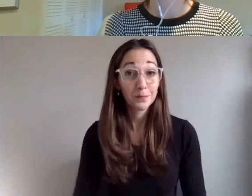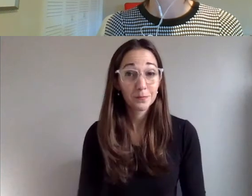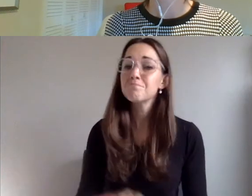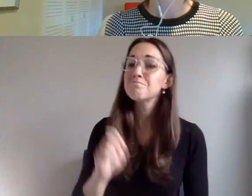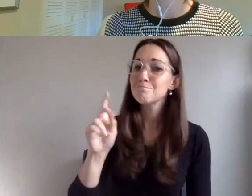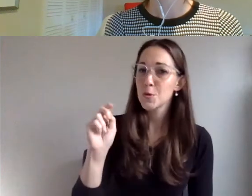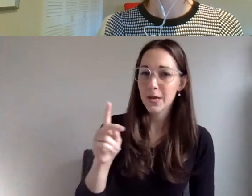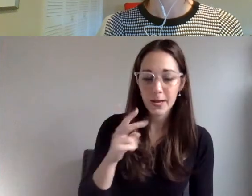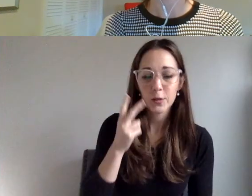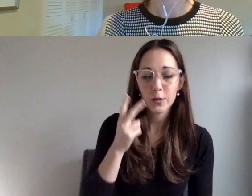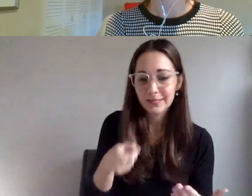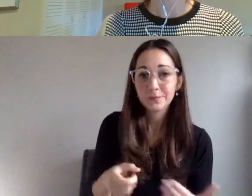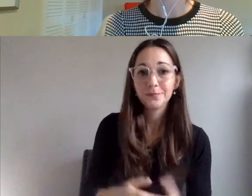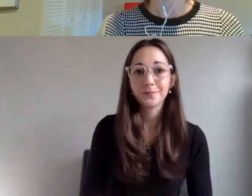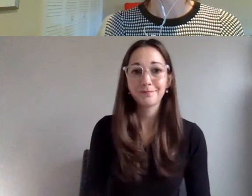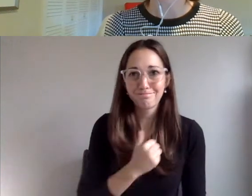Sorry, guys.